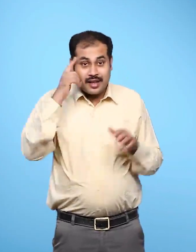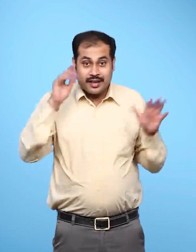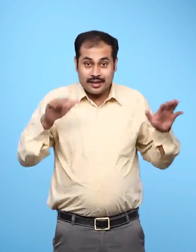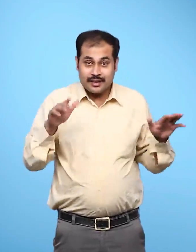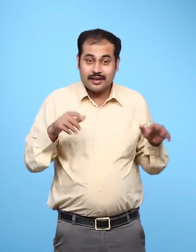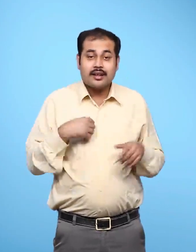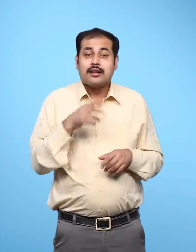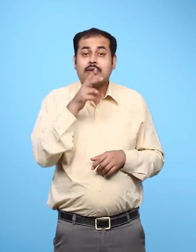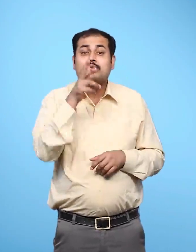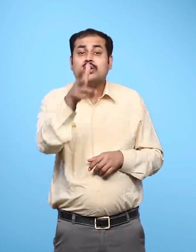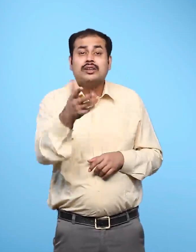Chirpy is saying.